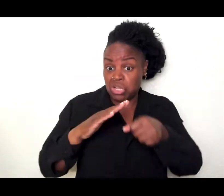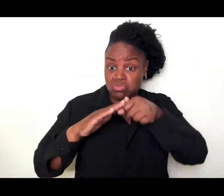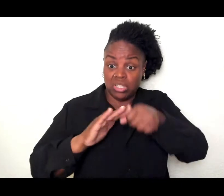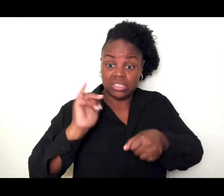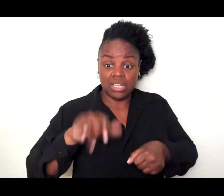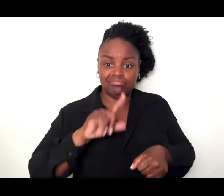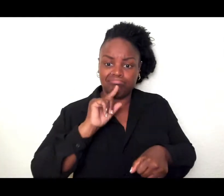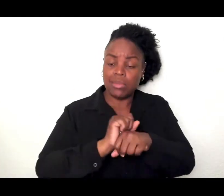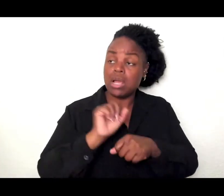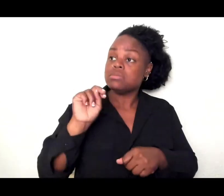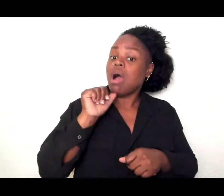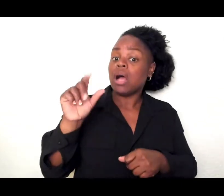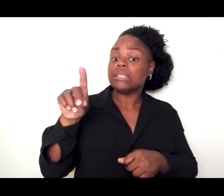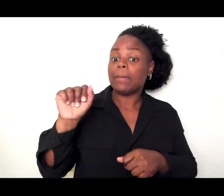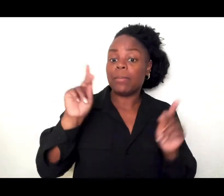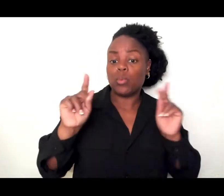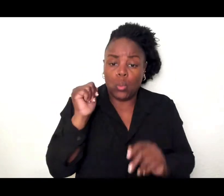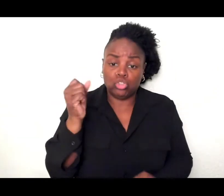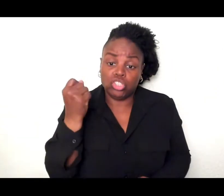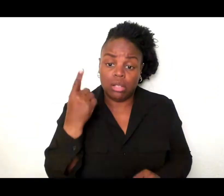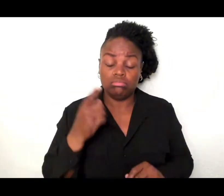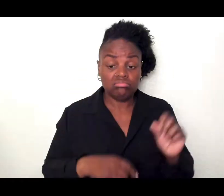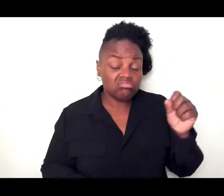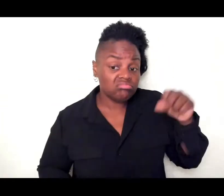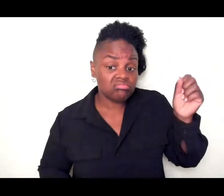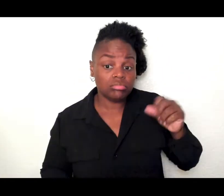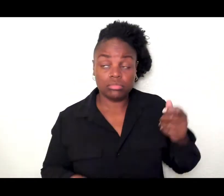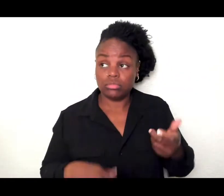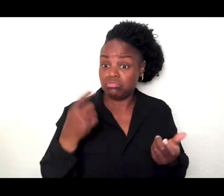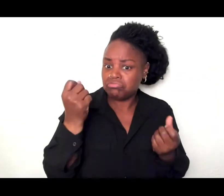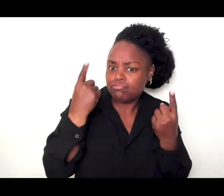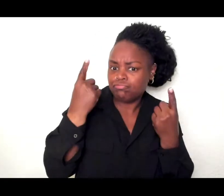that the non-disabled world does not understand. Yeah. They don't comprehend.